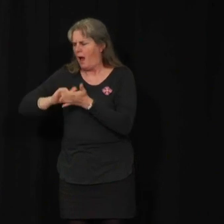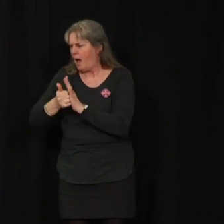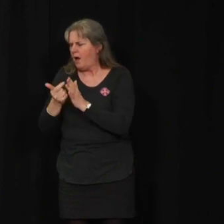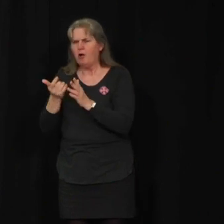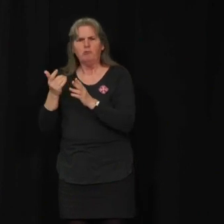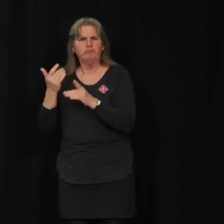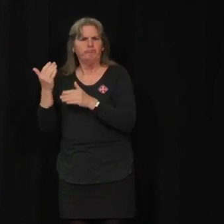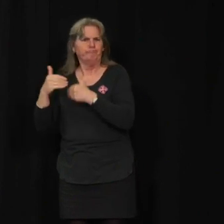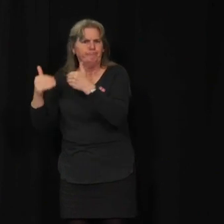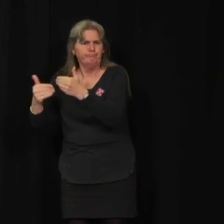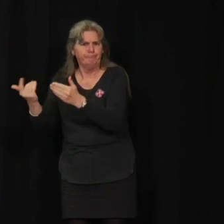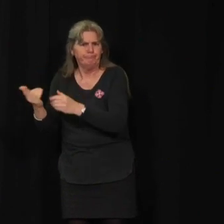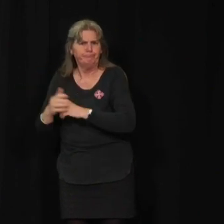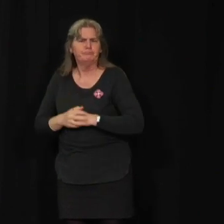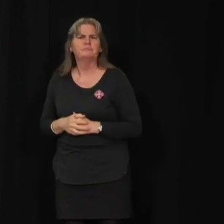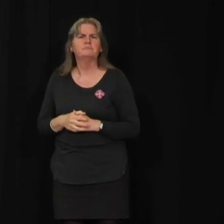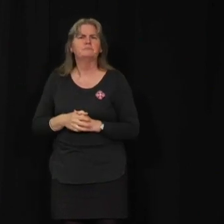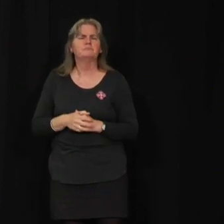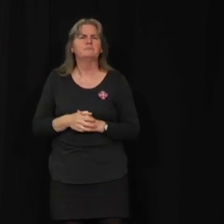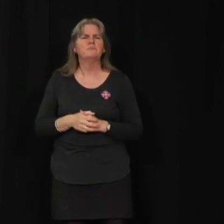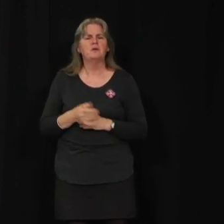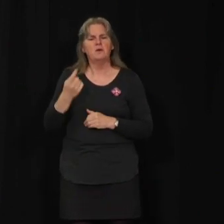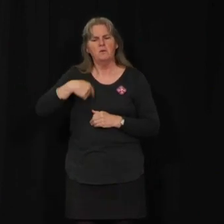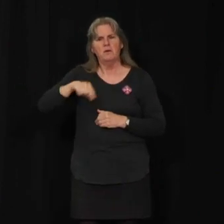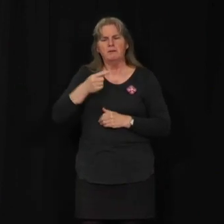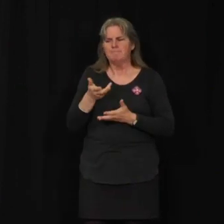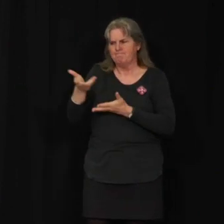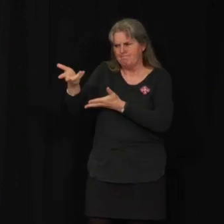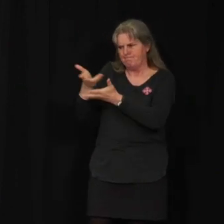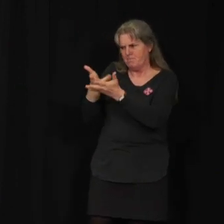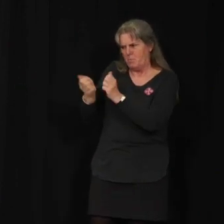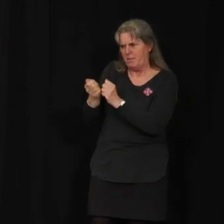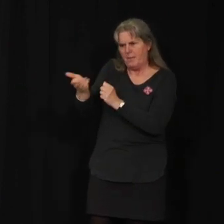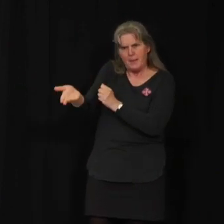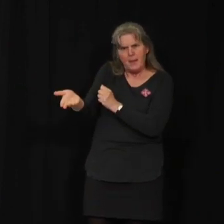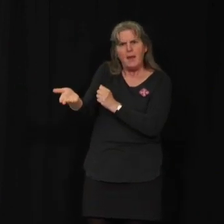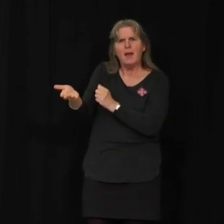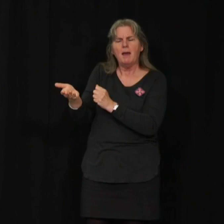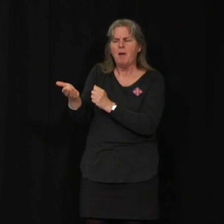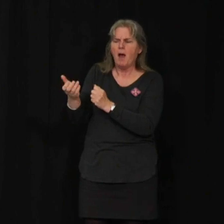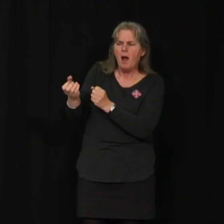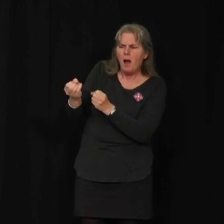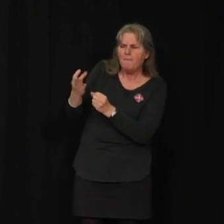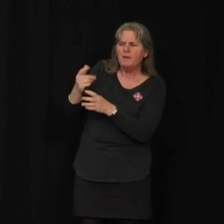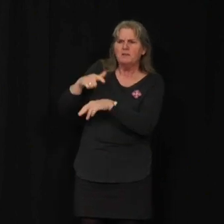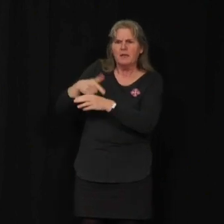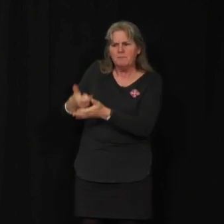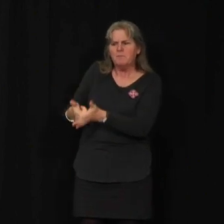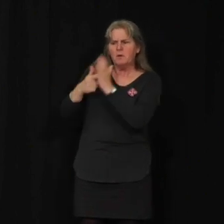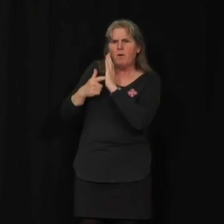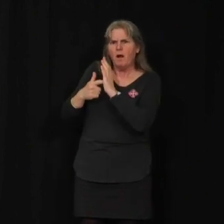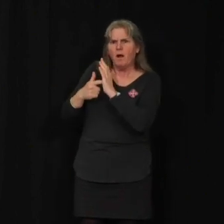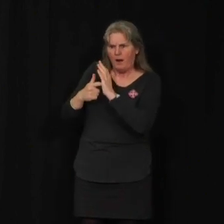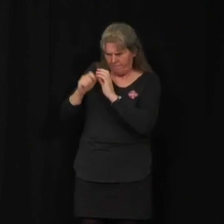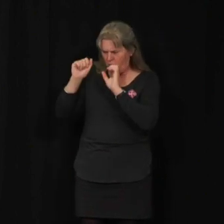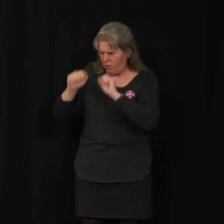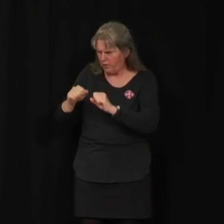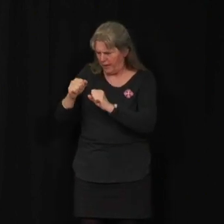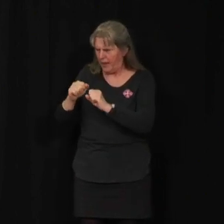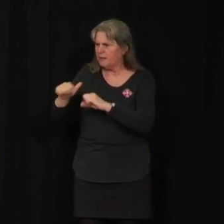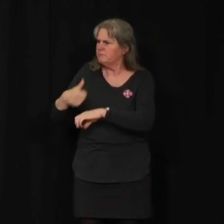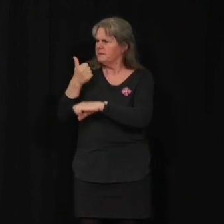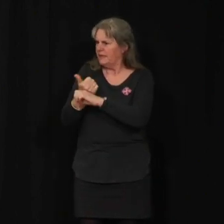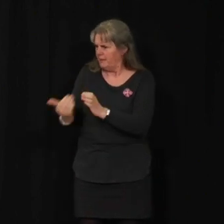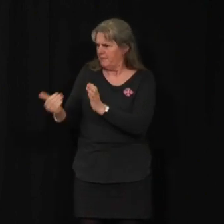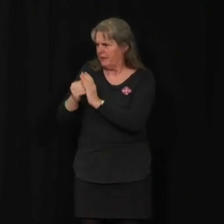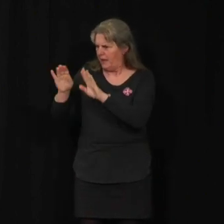have. We want to work with operators to determine how much time they will need to get their operations back up and